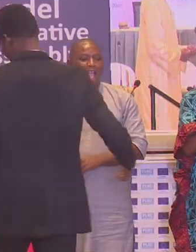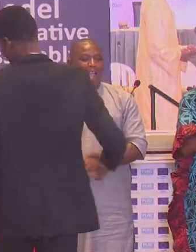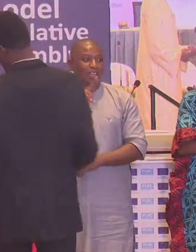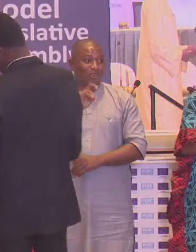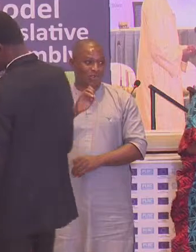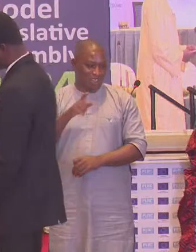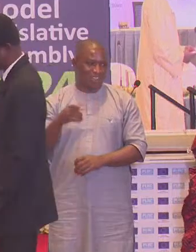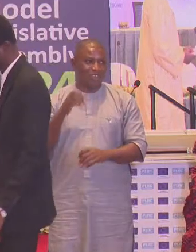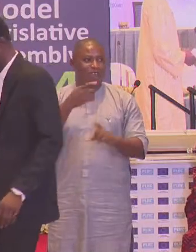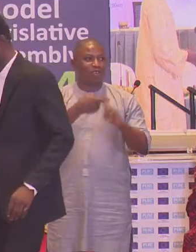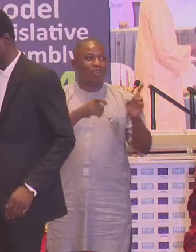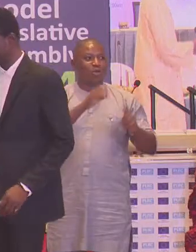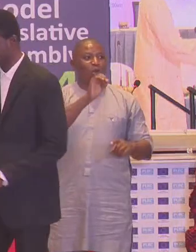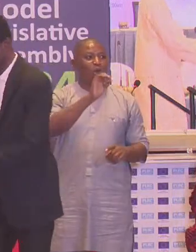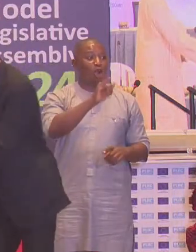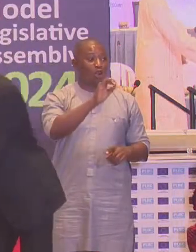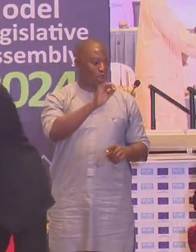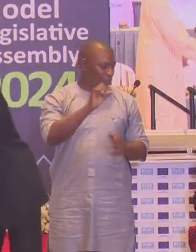Ondo State.